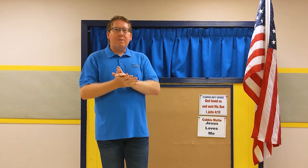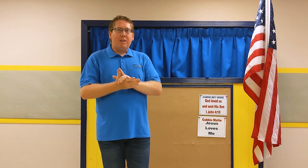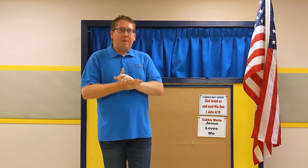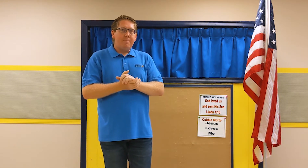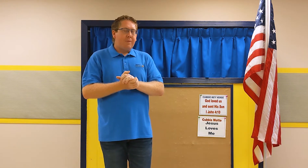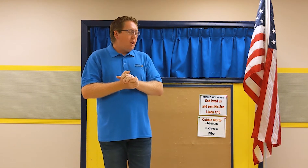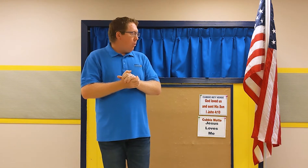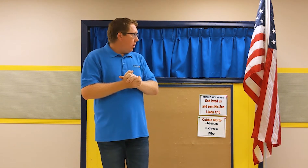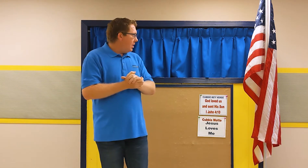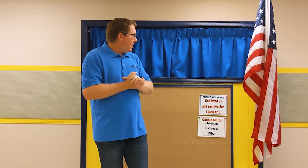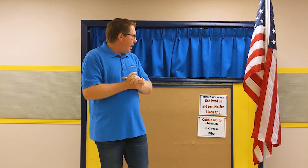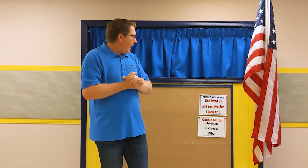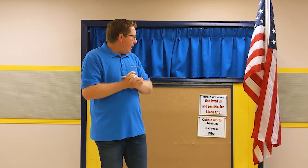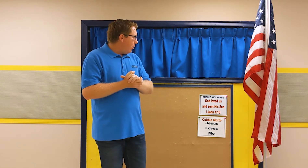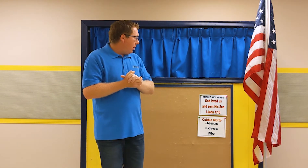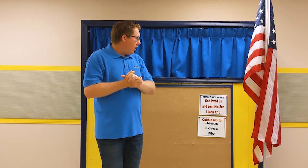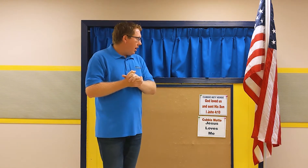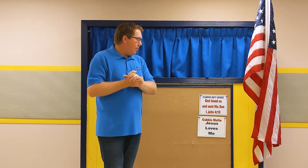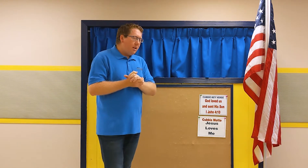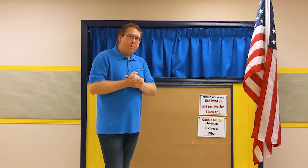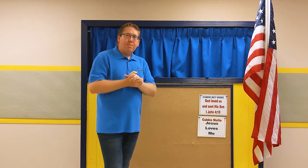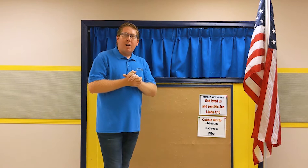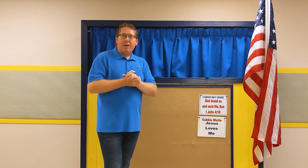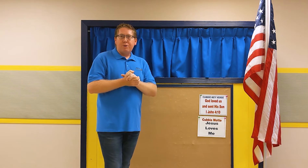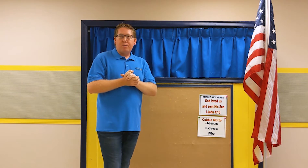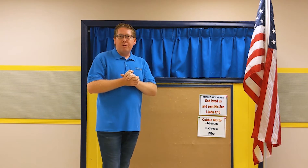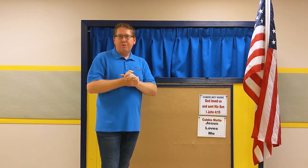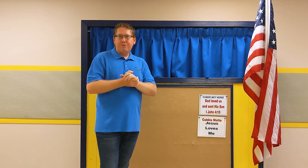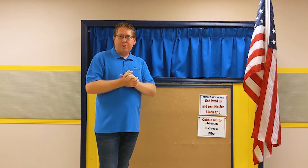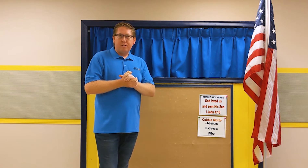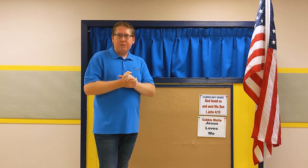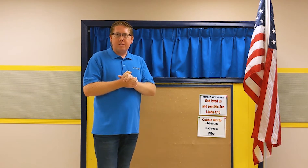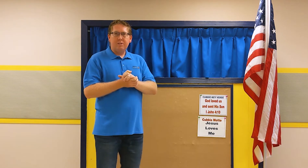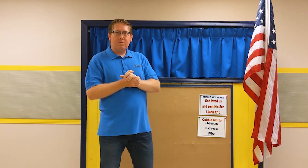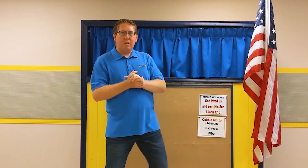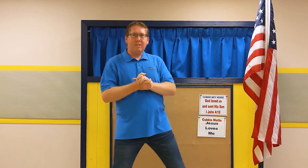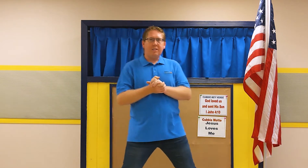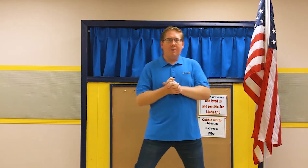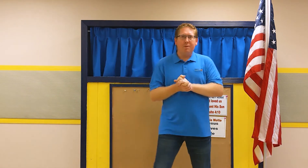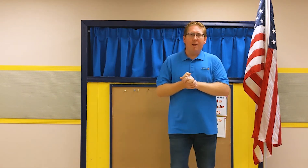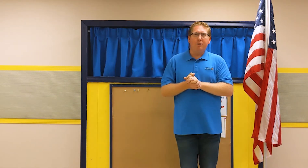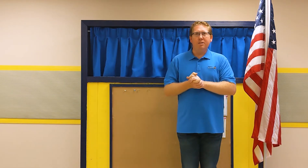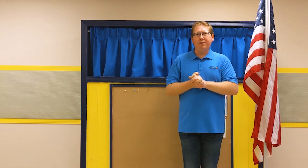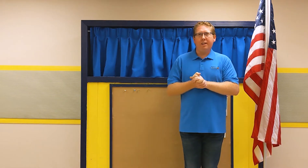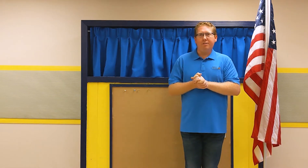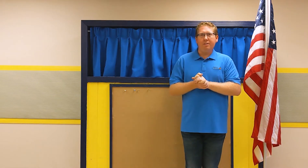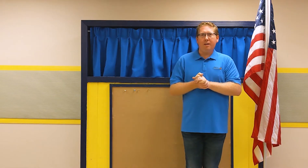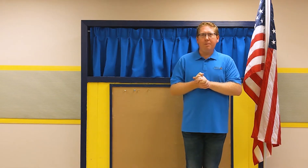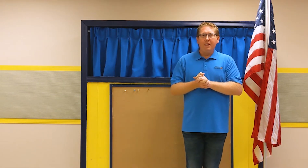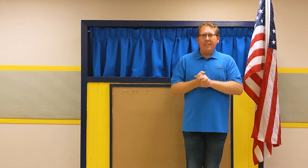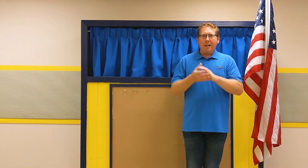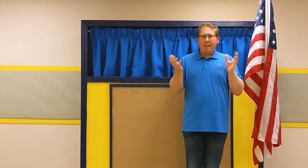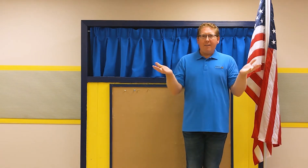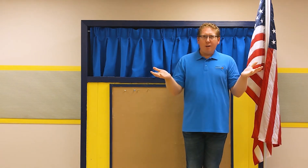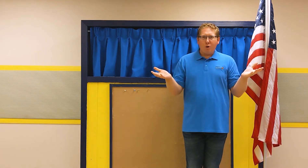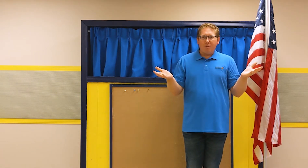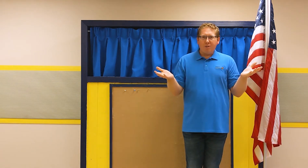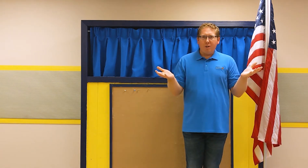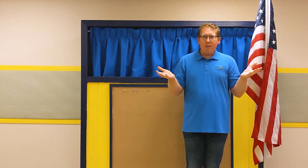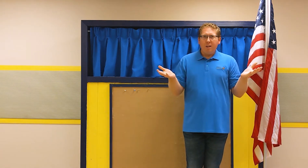me. We're going to say our Cubby motto first. What is our Cubby motto, if I cover it up? Yell it out at home if you know it.